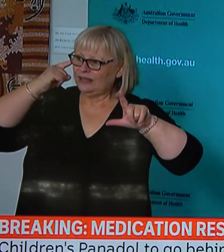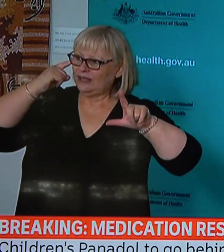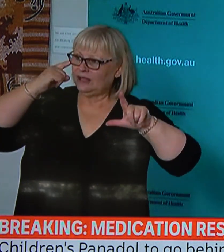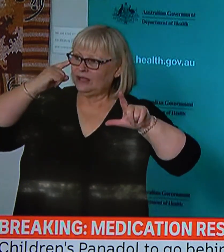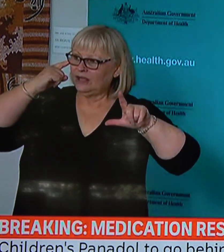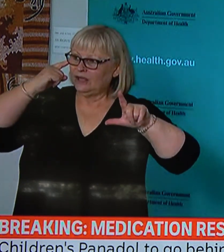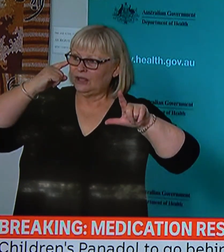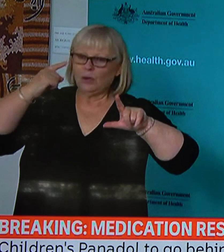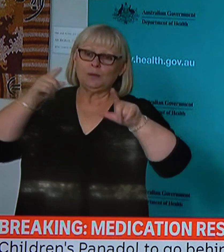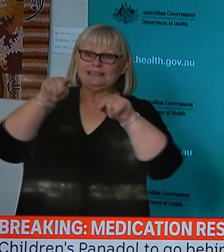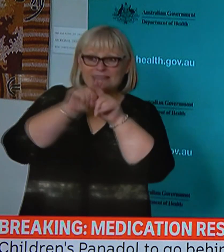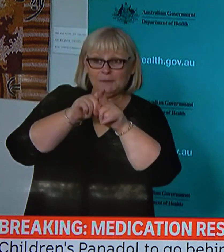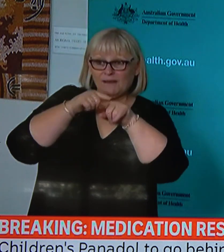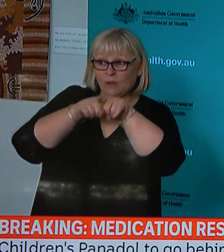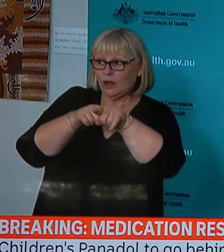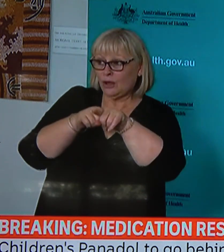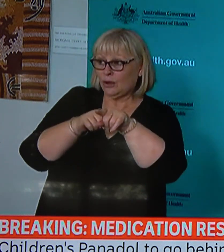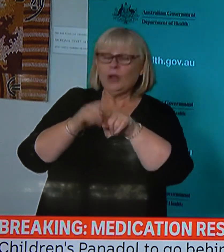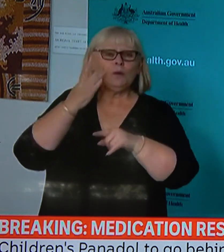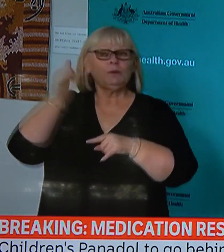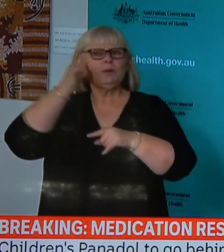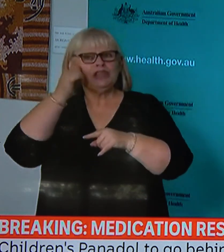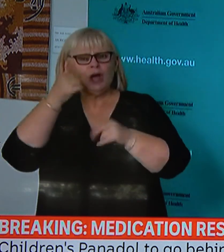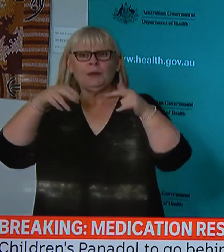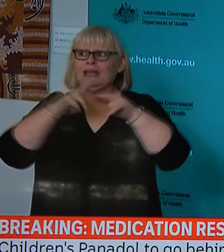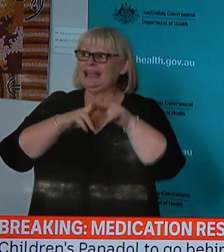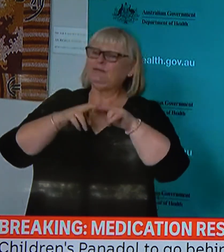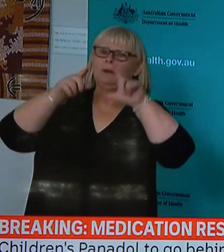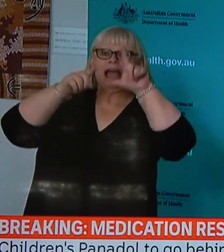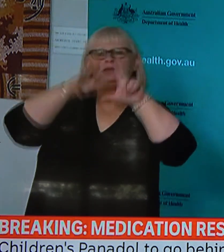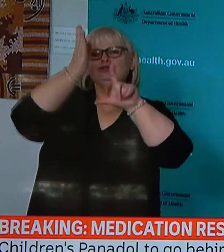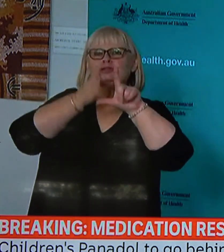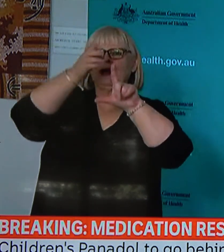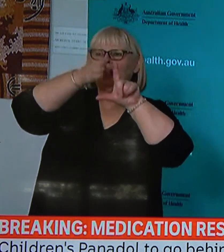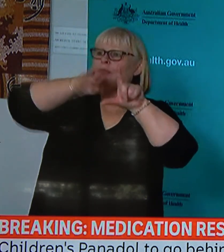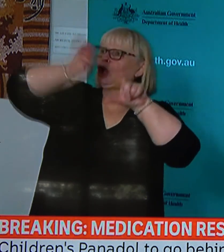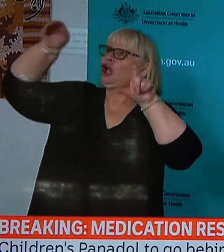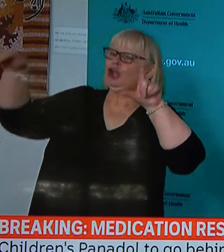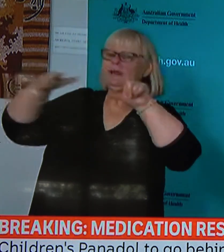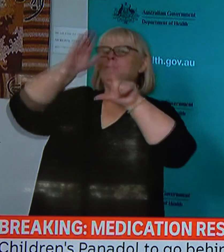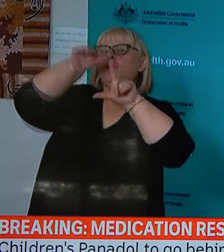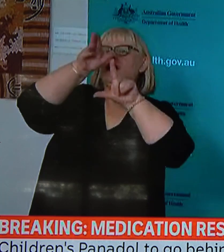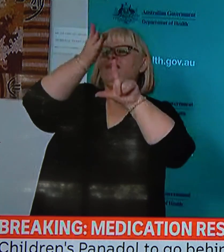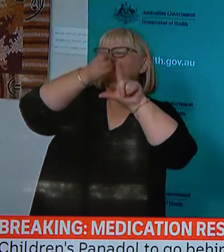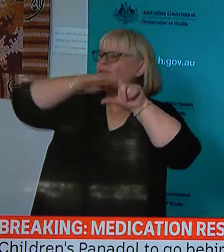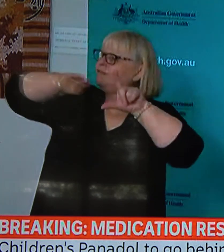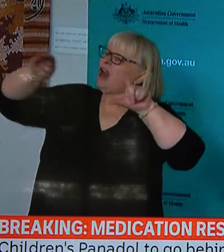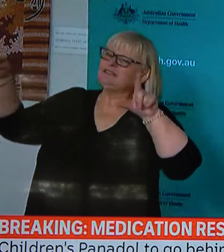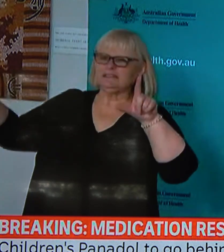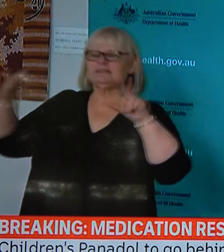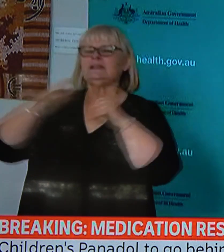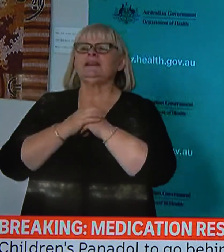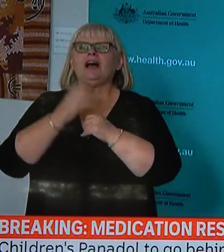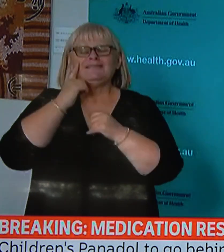are we heading in the same direction as other countries? When will we actually know if we have flattened the curve So yes, I've seen